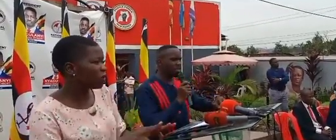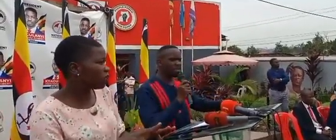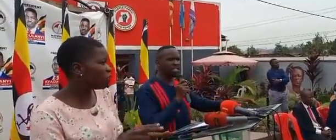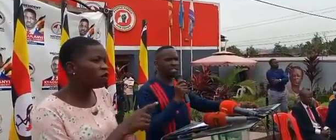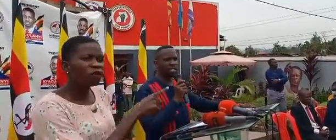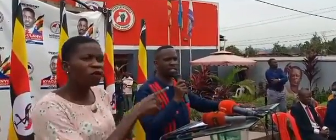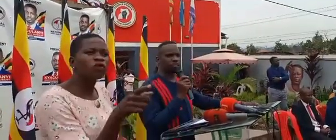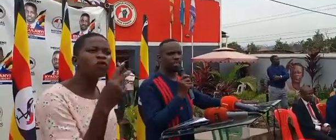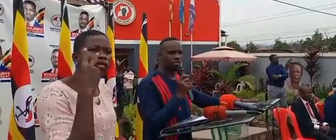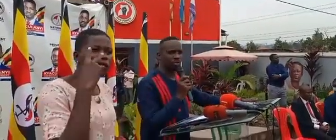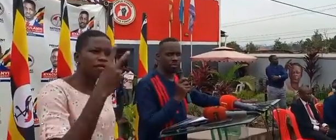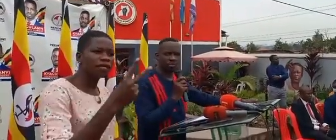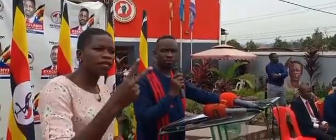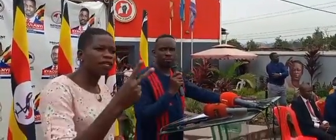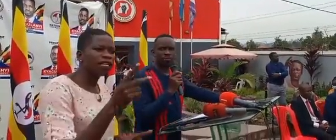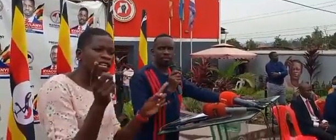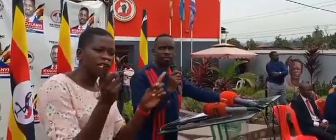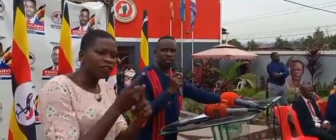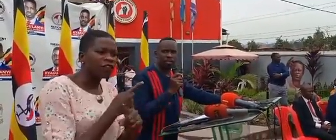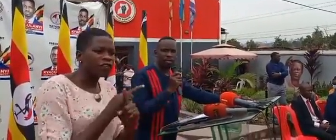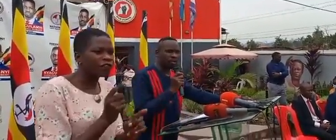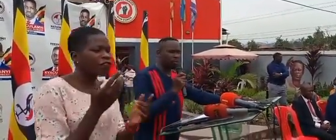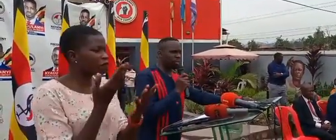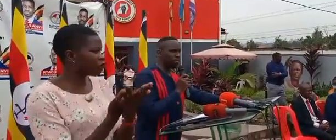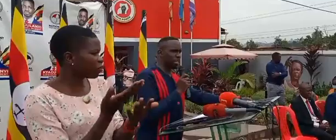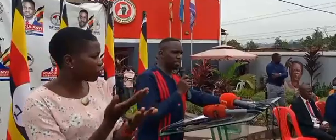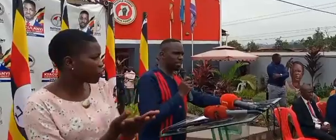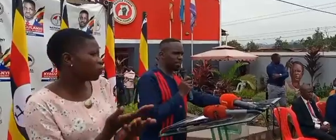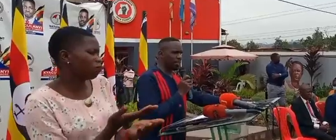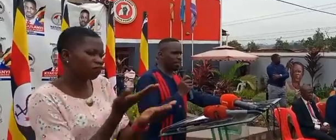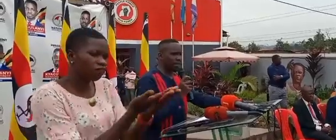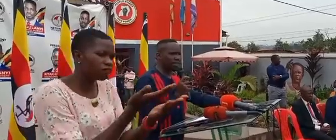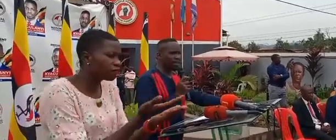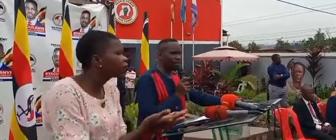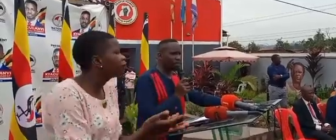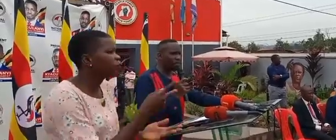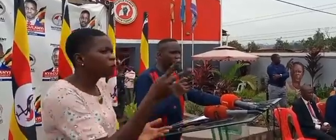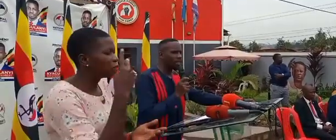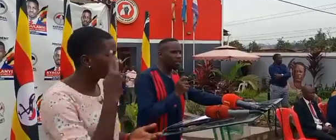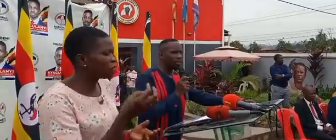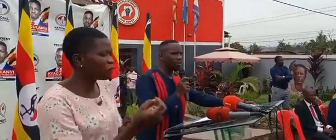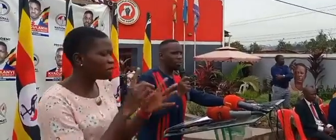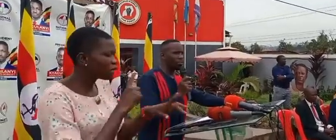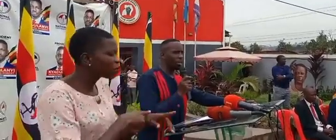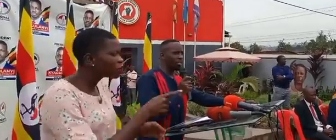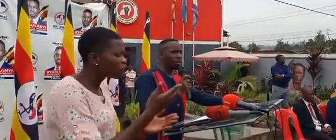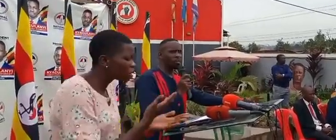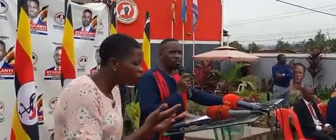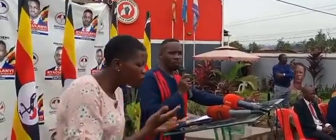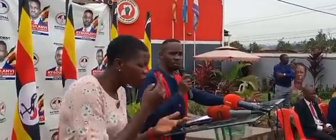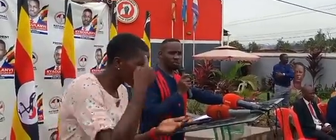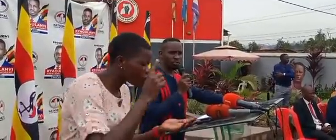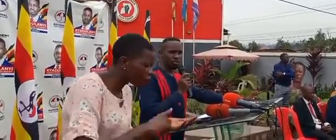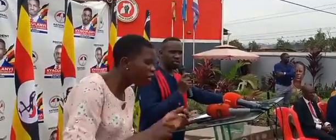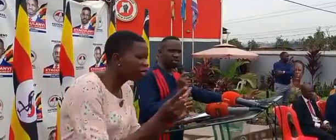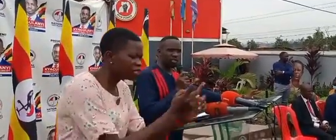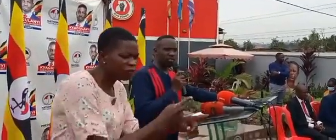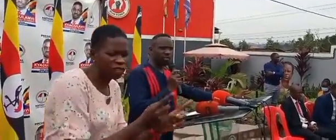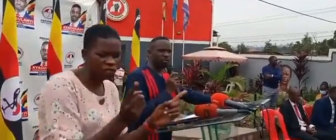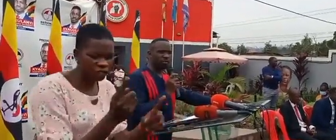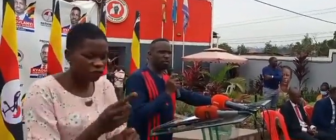You have been seeing petitions all over the place, and when you look at the number of these